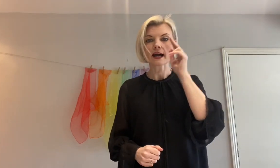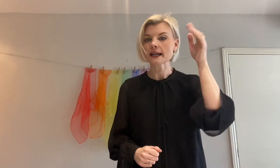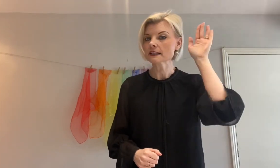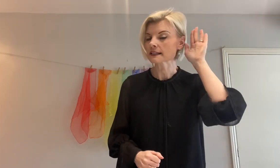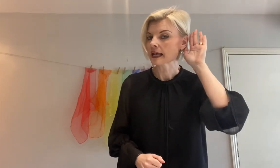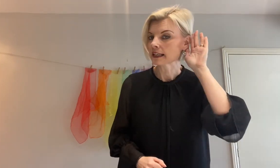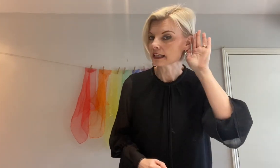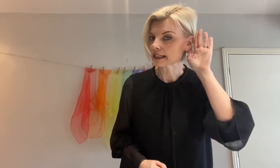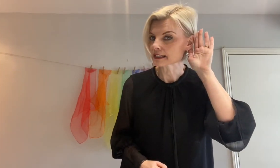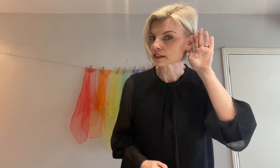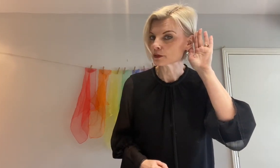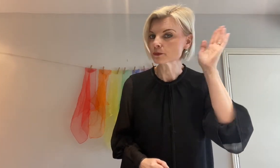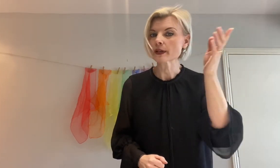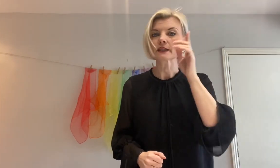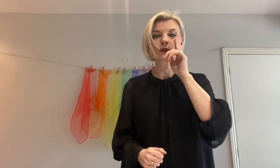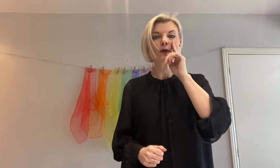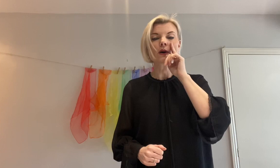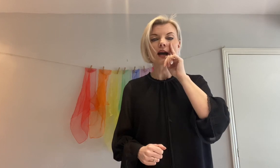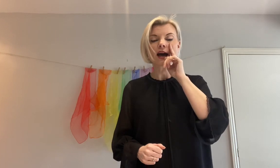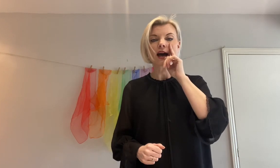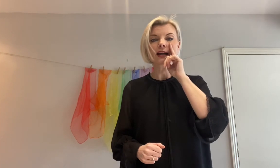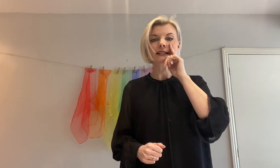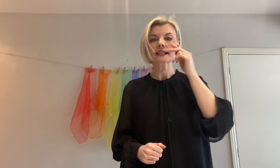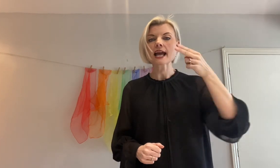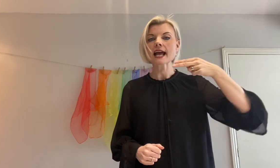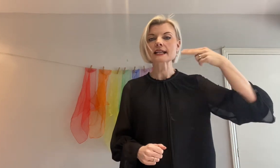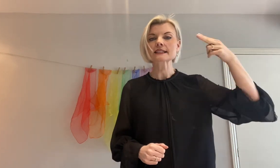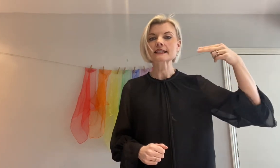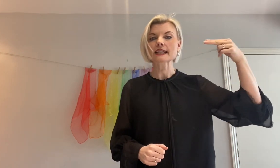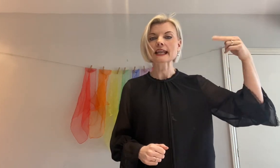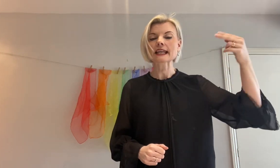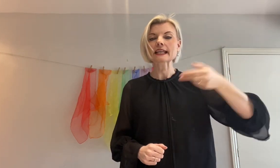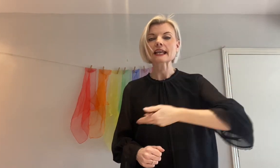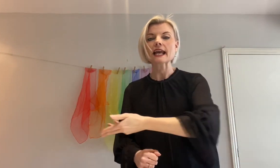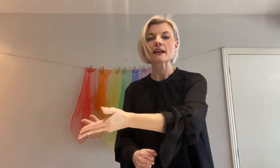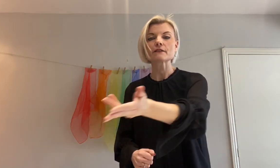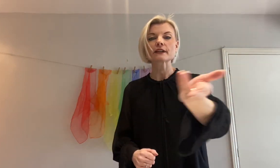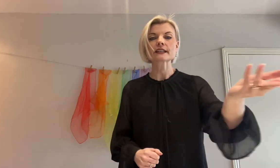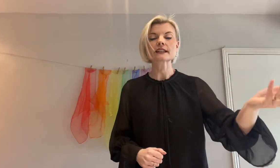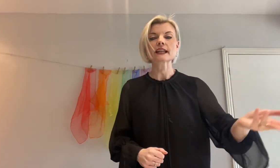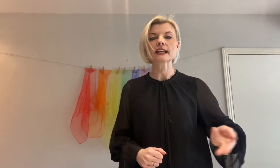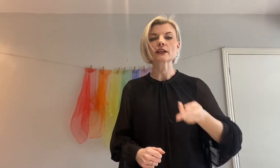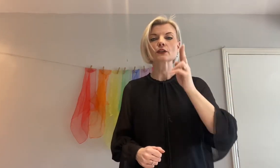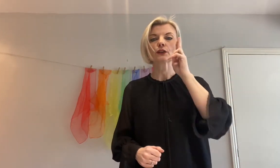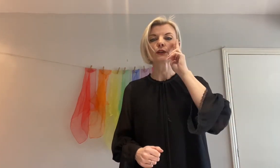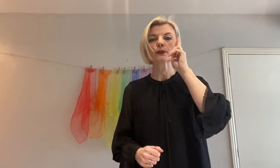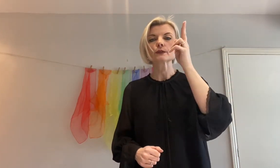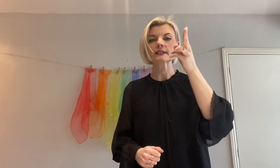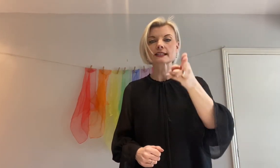eyes, listen with your eyes and sing everything you